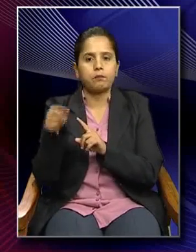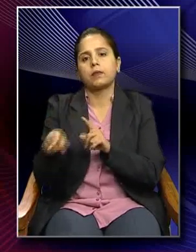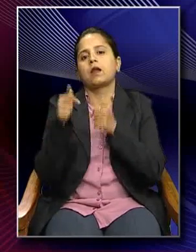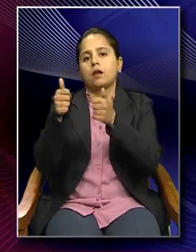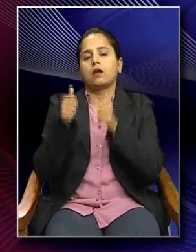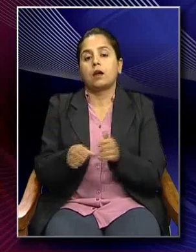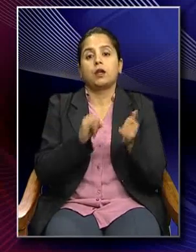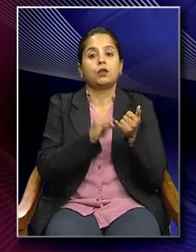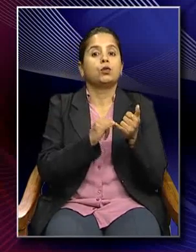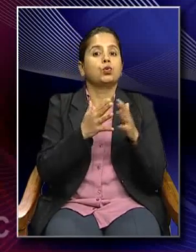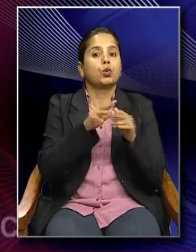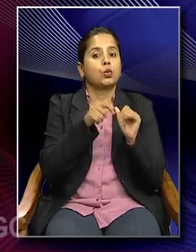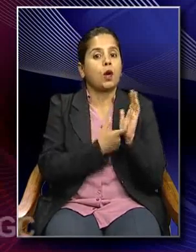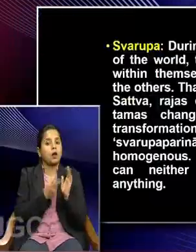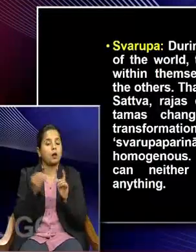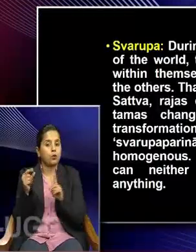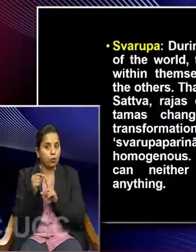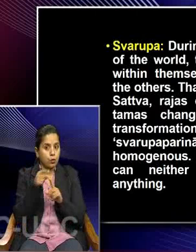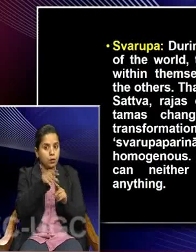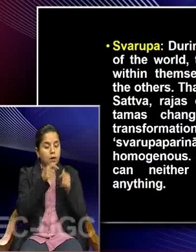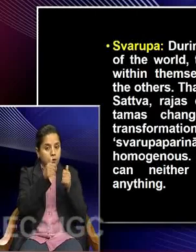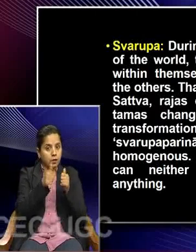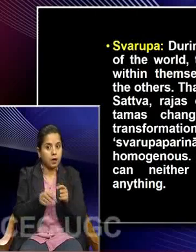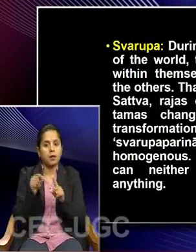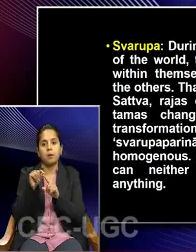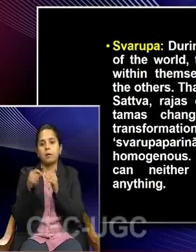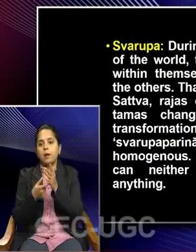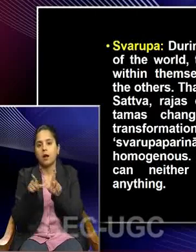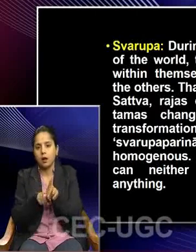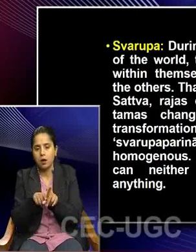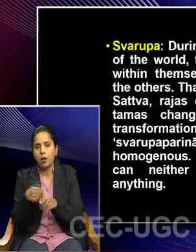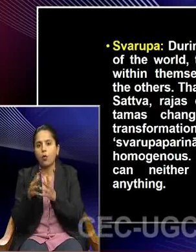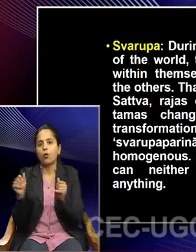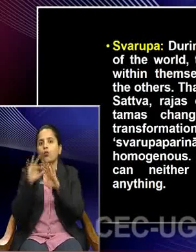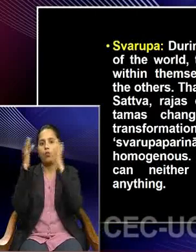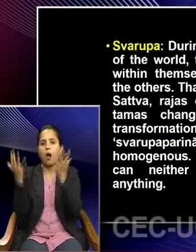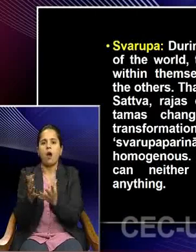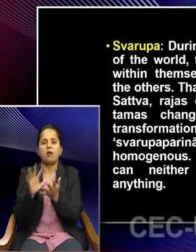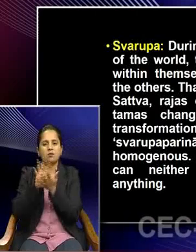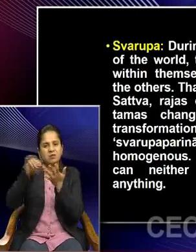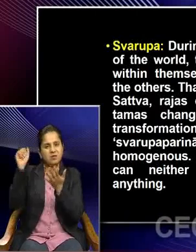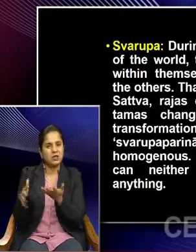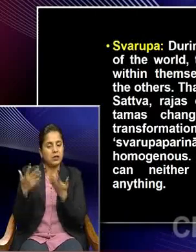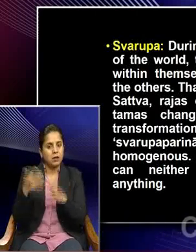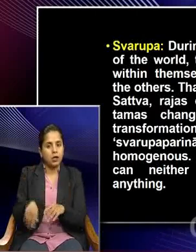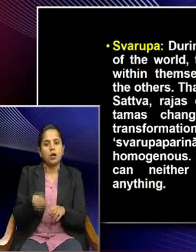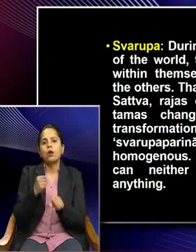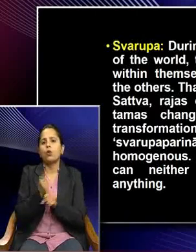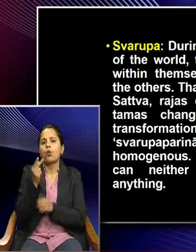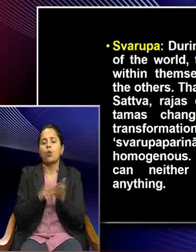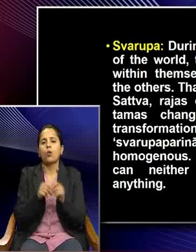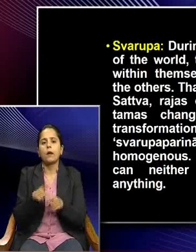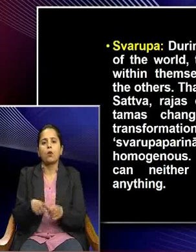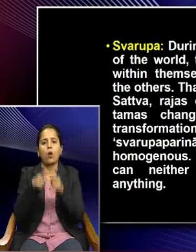Swarup Parinam means that during the Pralay or dissolution of the world, the gunas are changing